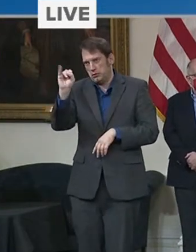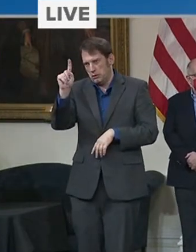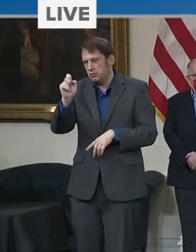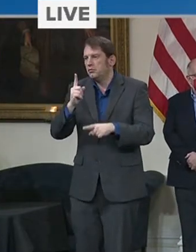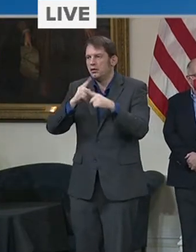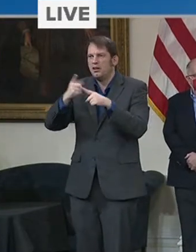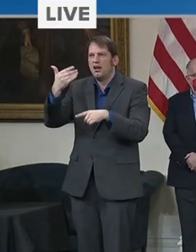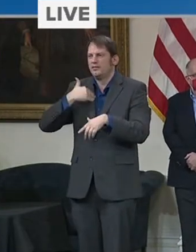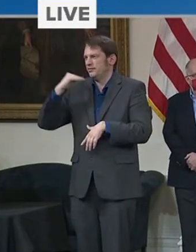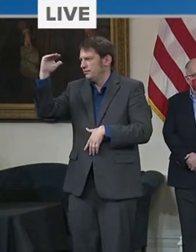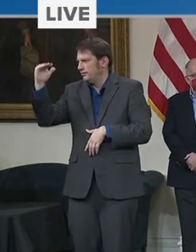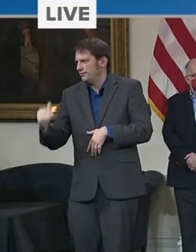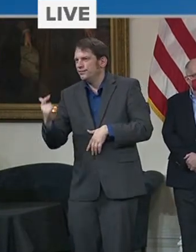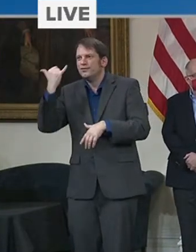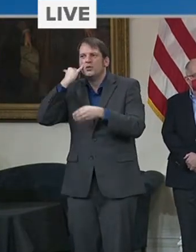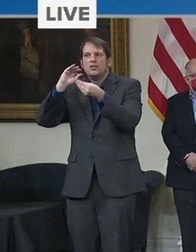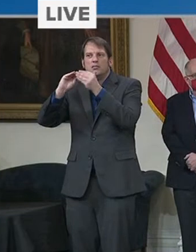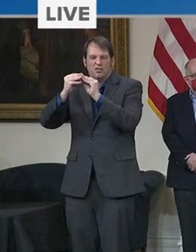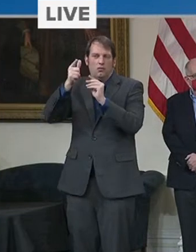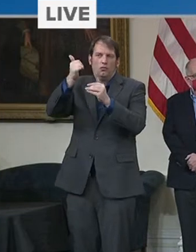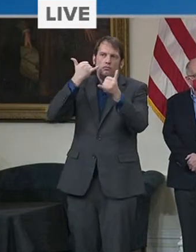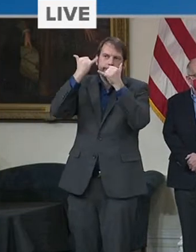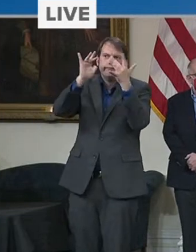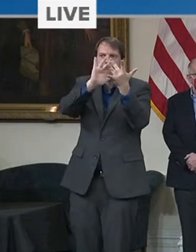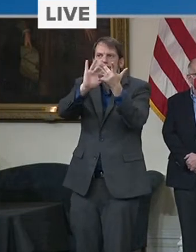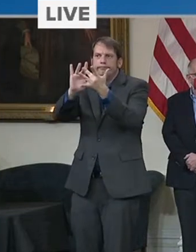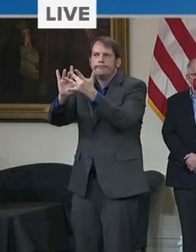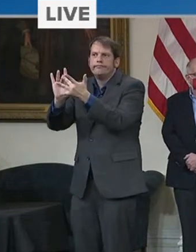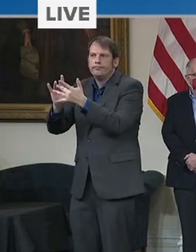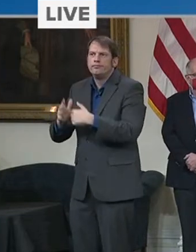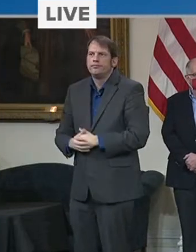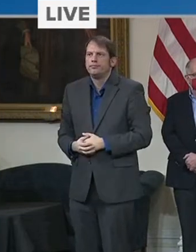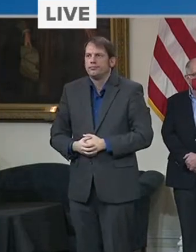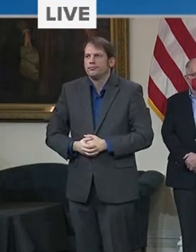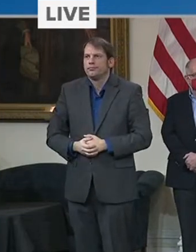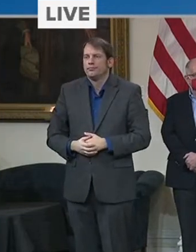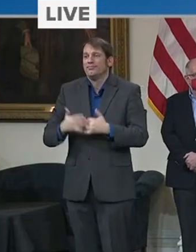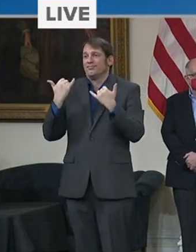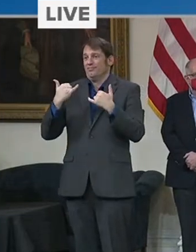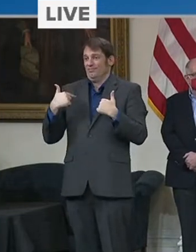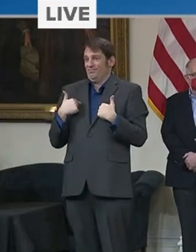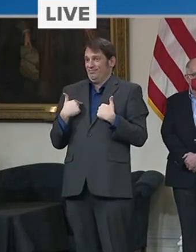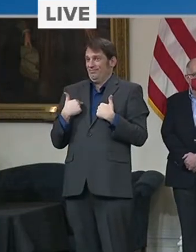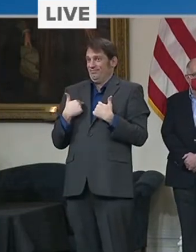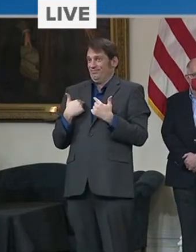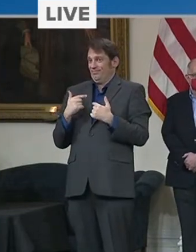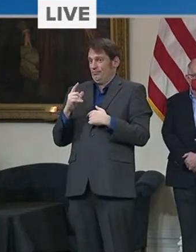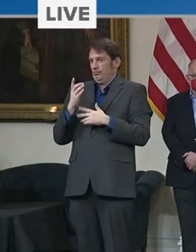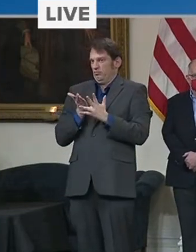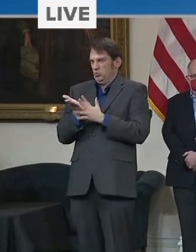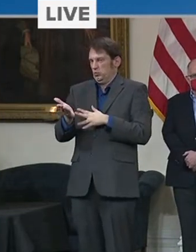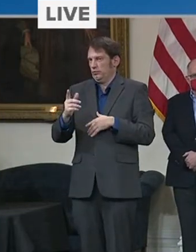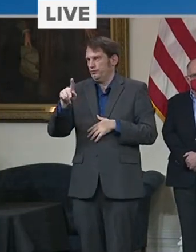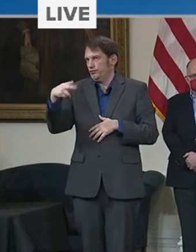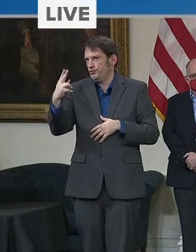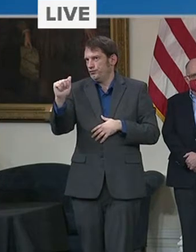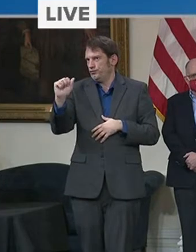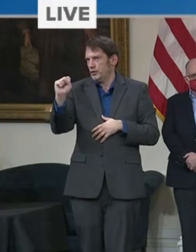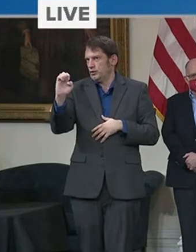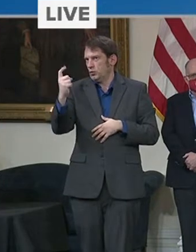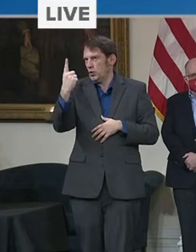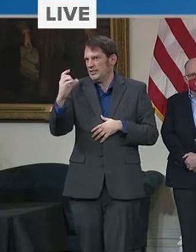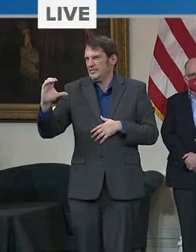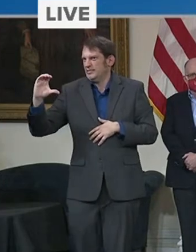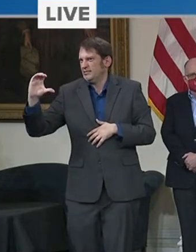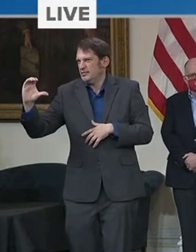We are now in Phase 1C, and as been said, over 2 million Marylanders are now eligible for vaccines, including the most